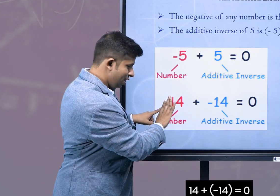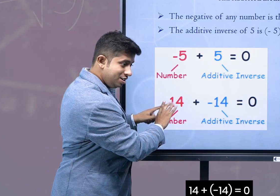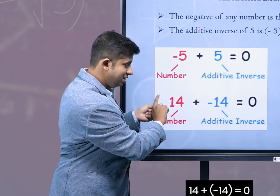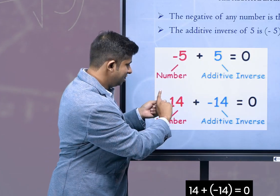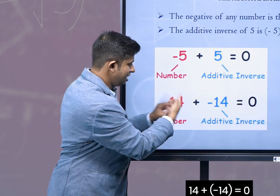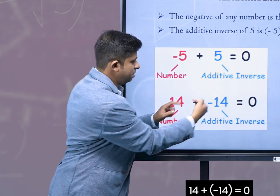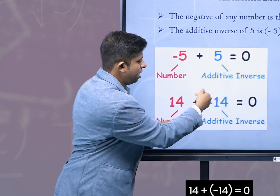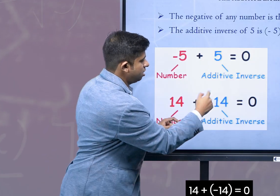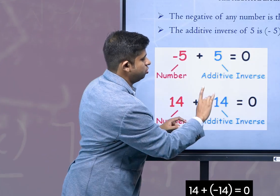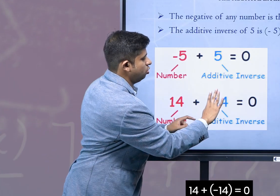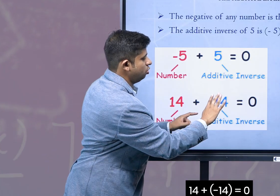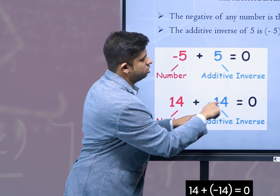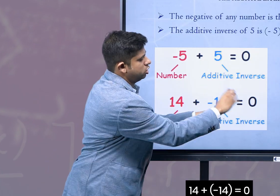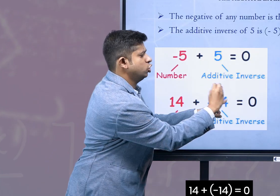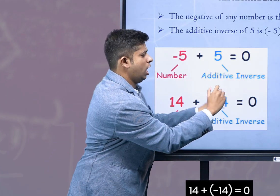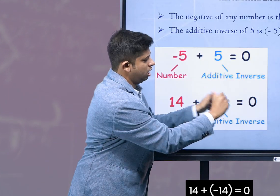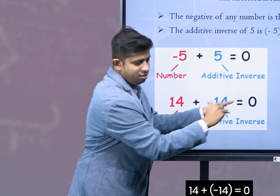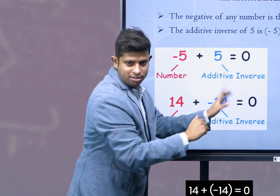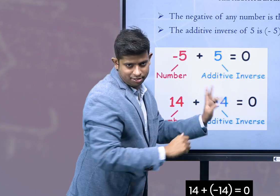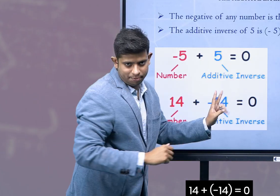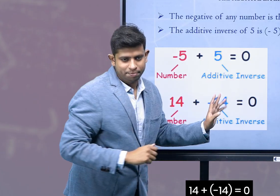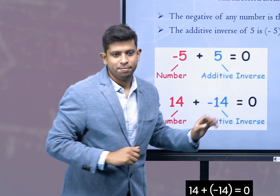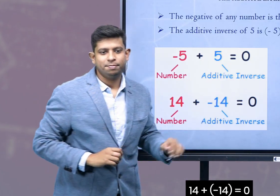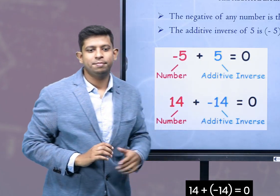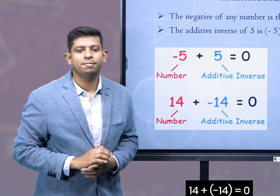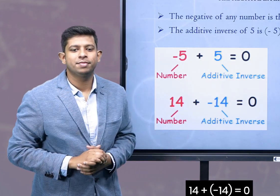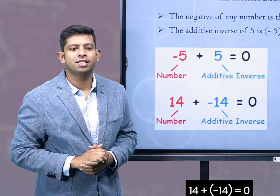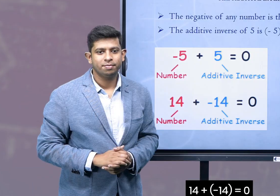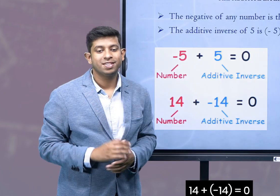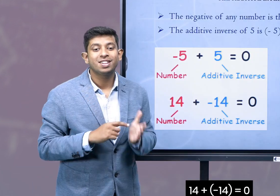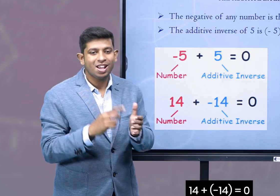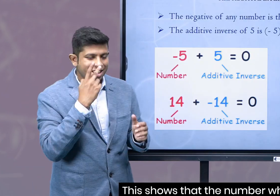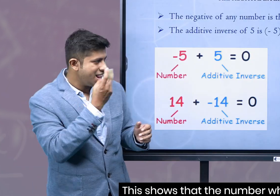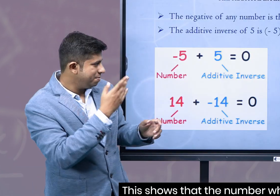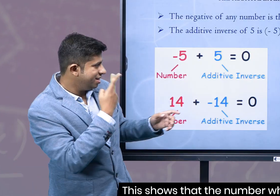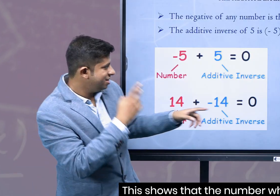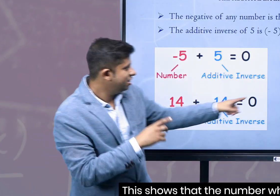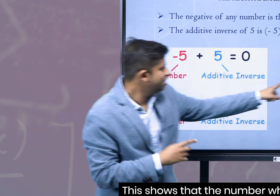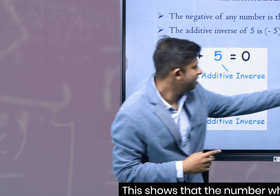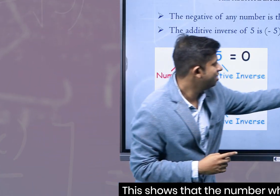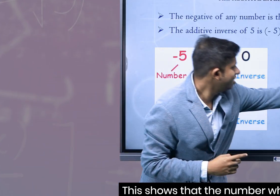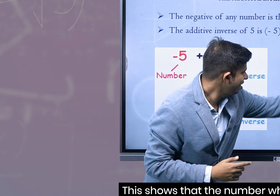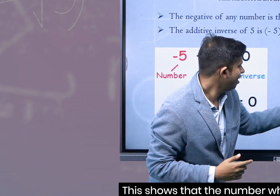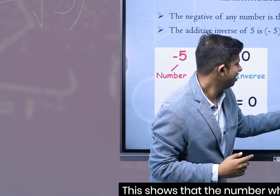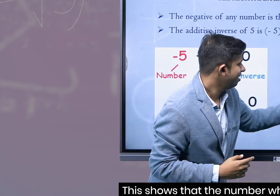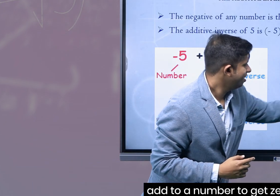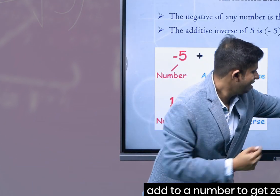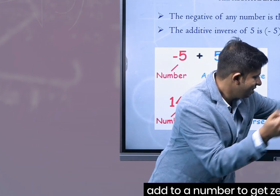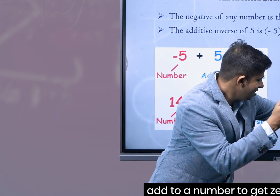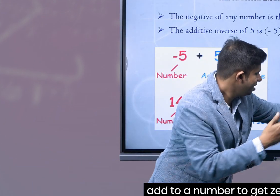14 plus minus 14 is equal to 0. This shows that the number which we add to a